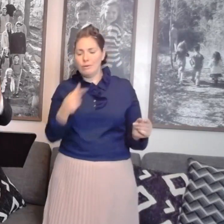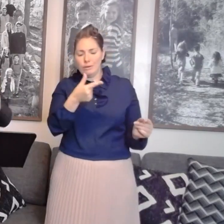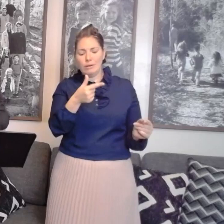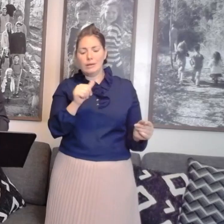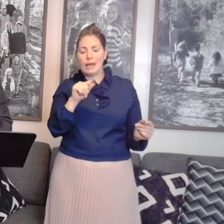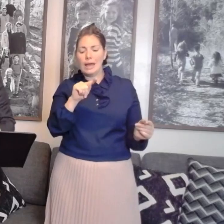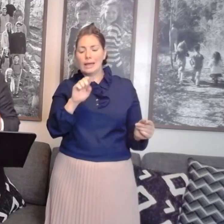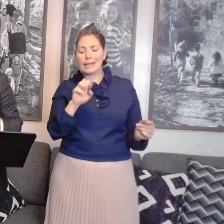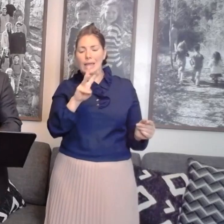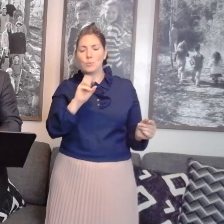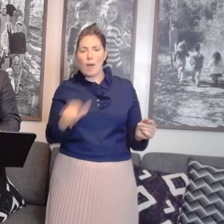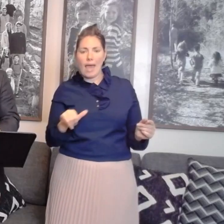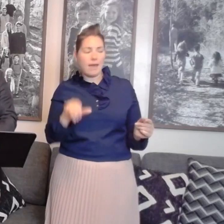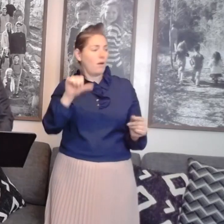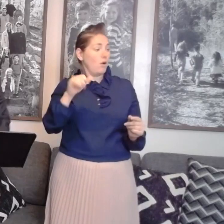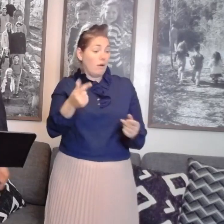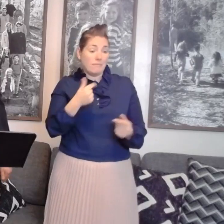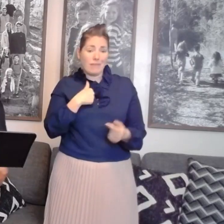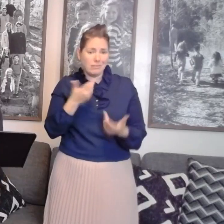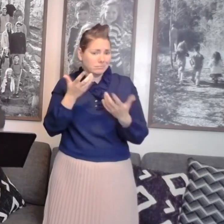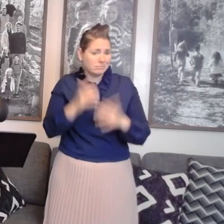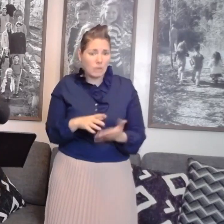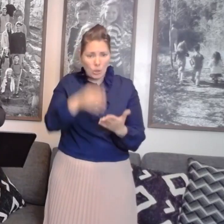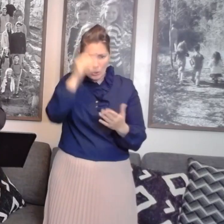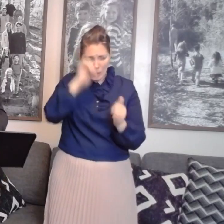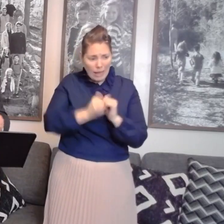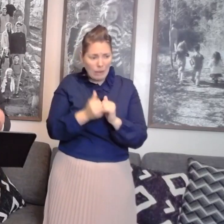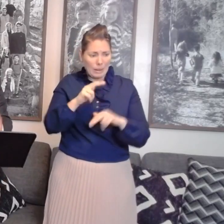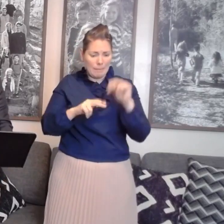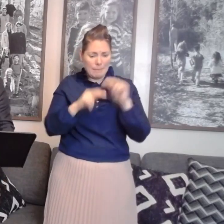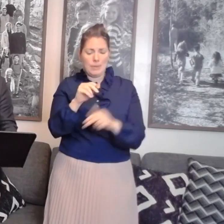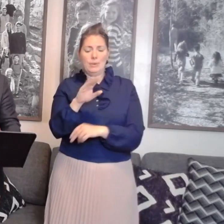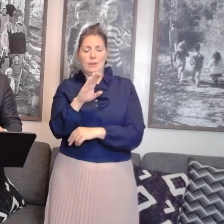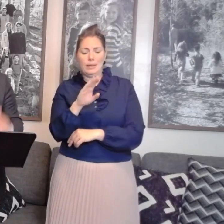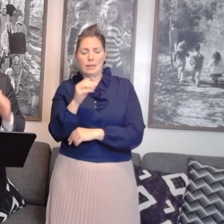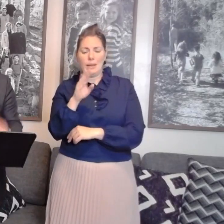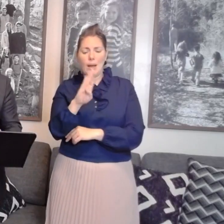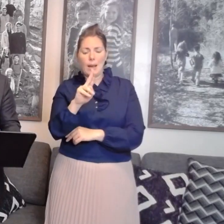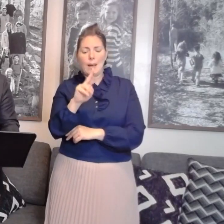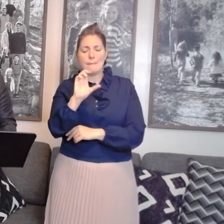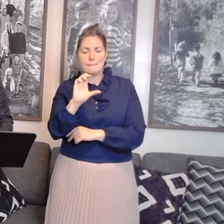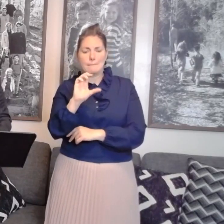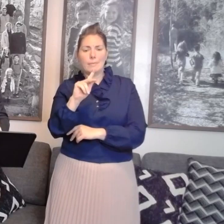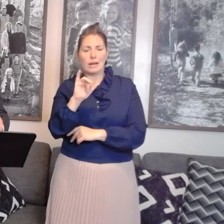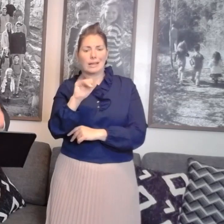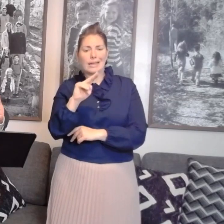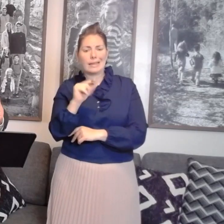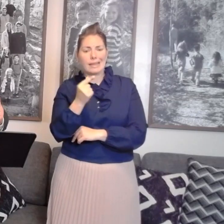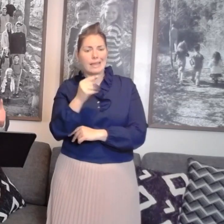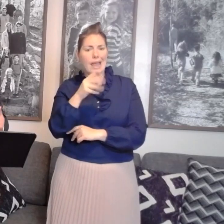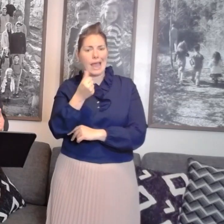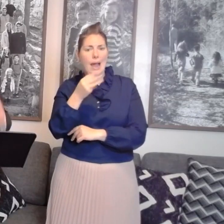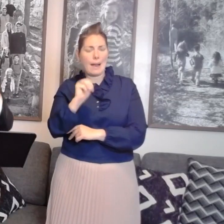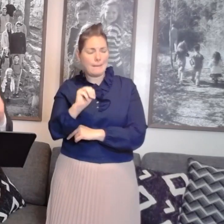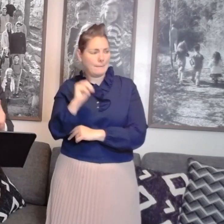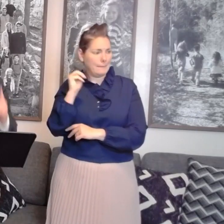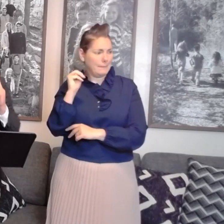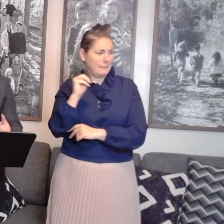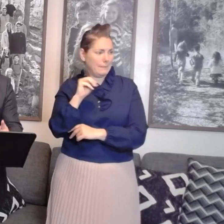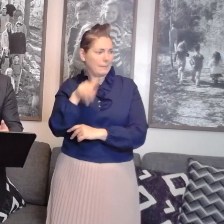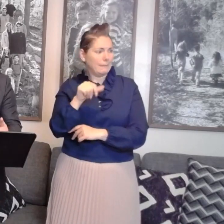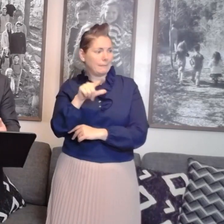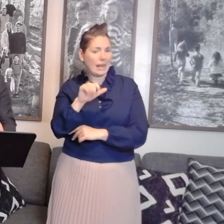another Buckingham Palace, another Leaning Tower of Pisa. There is only